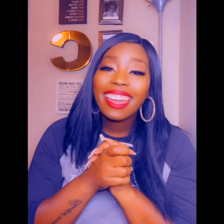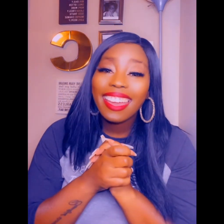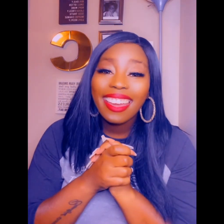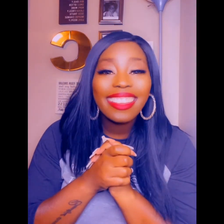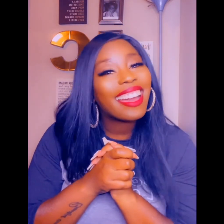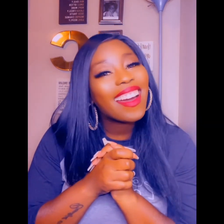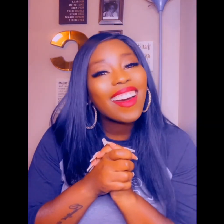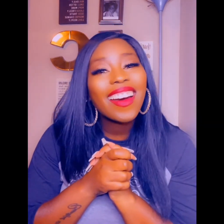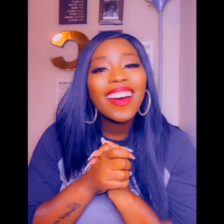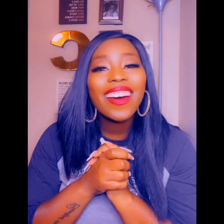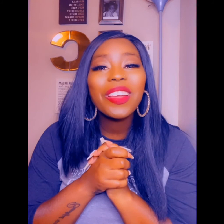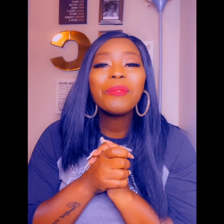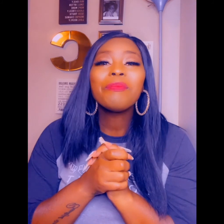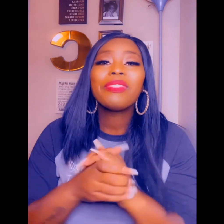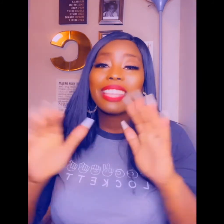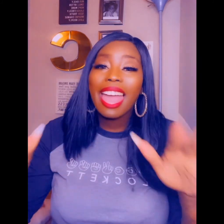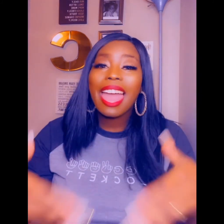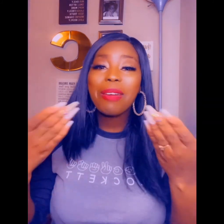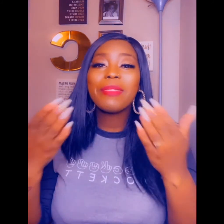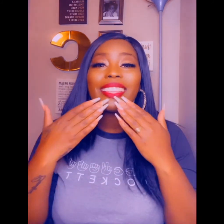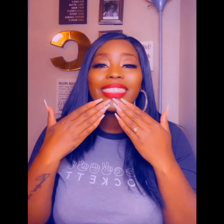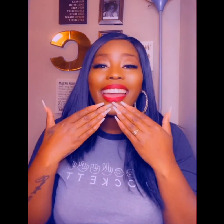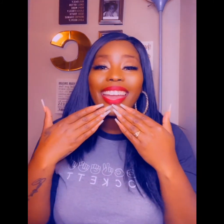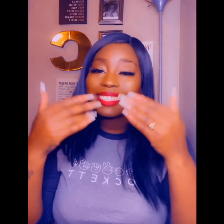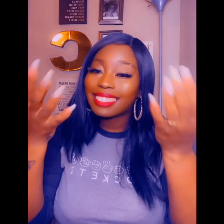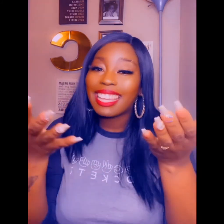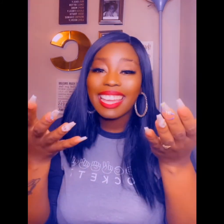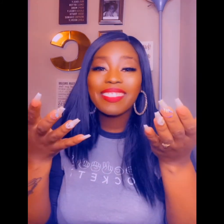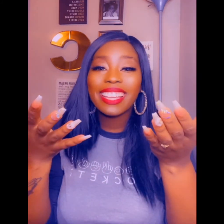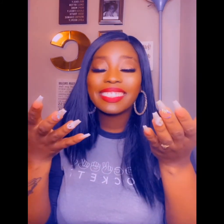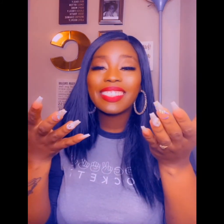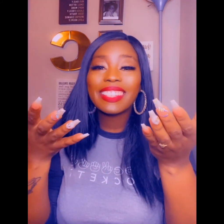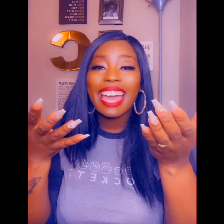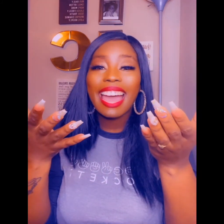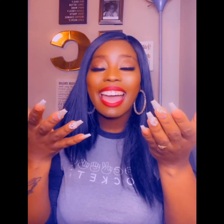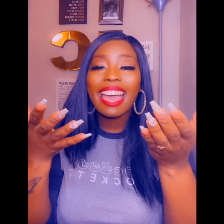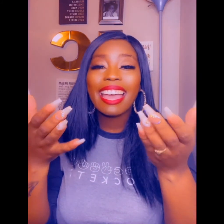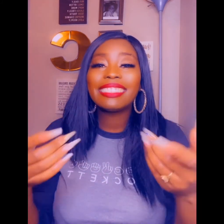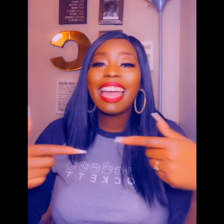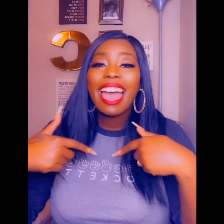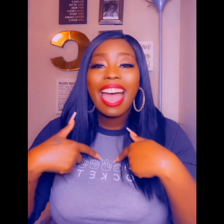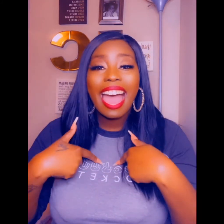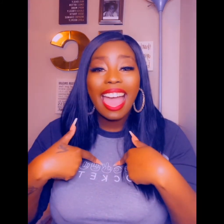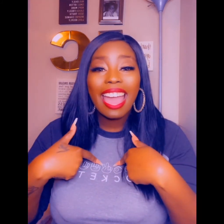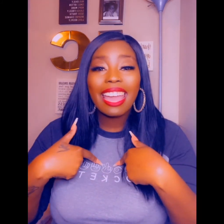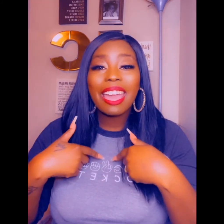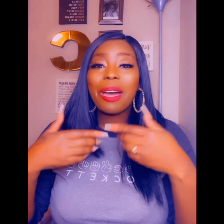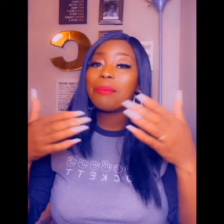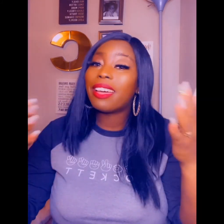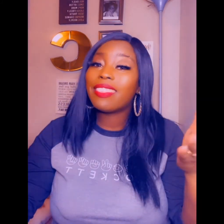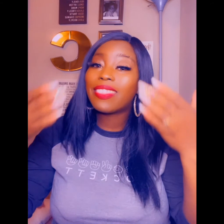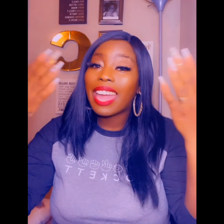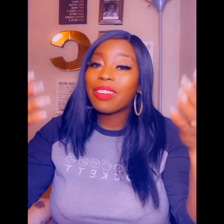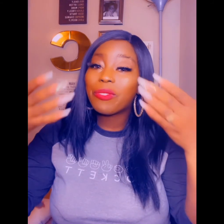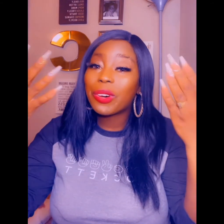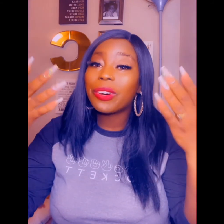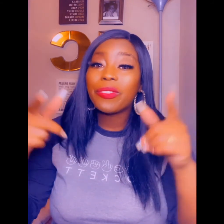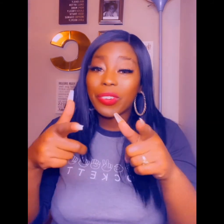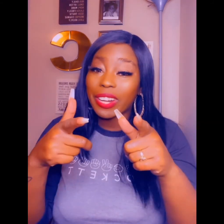yeah, y'all, happy Thanksgiving to you guys. I am thankful for